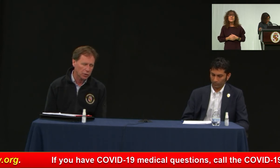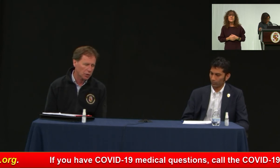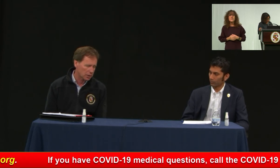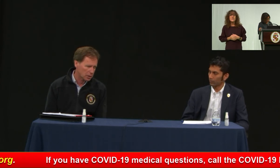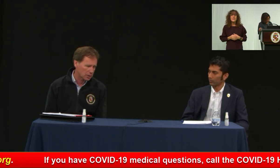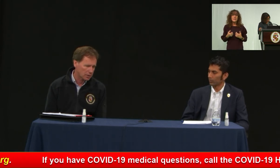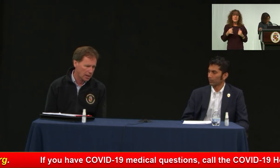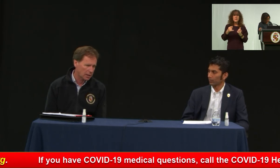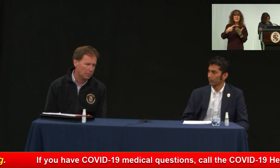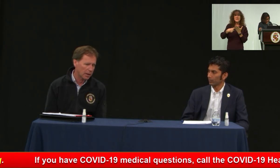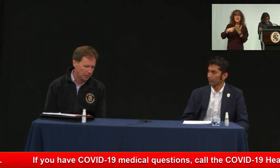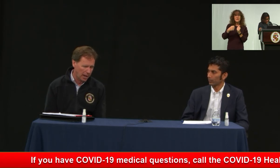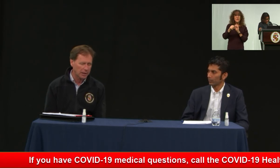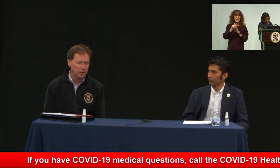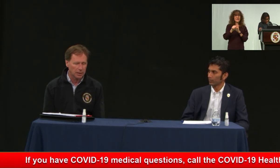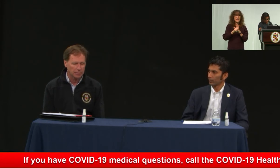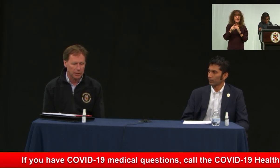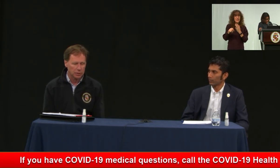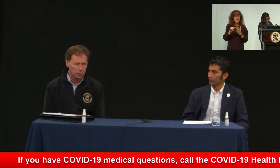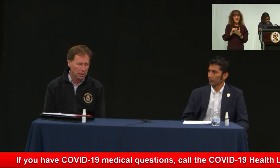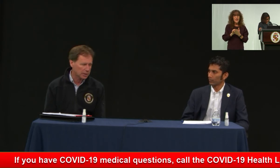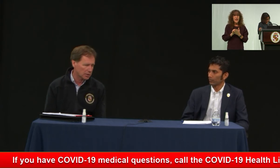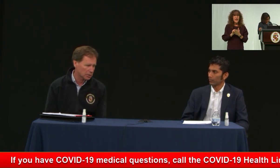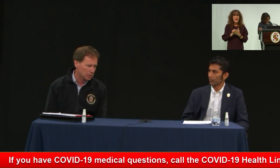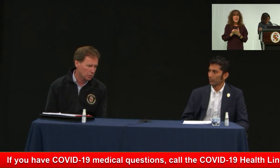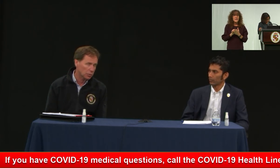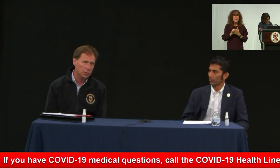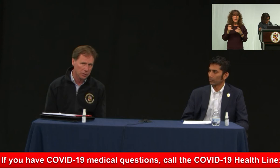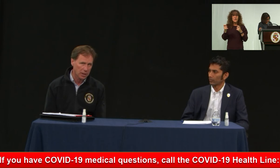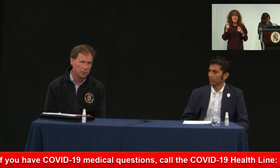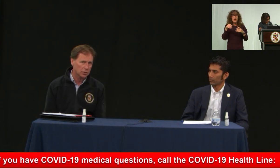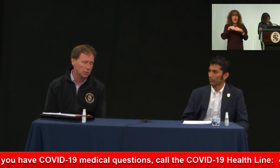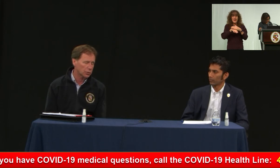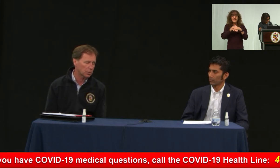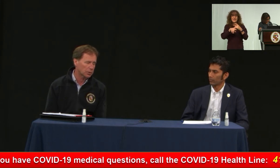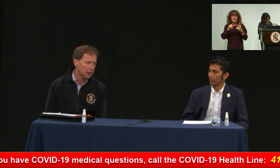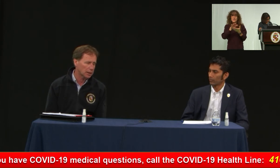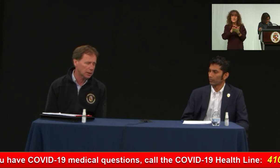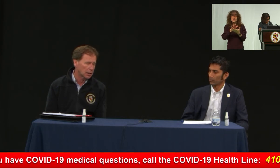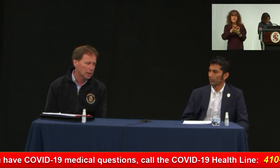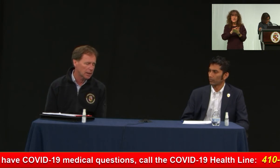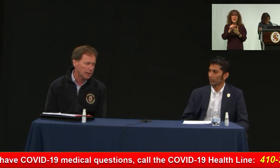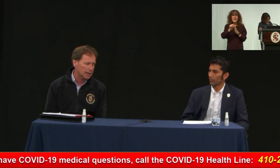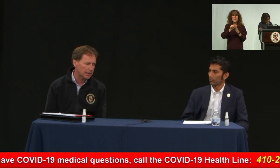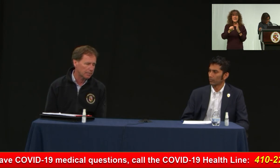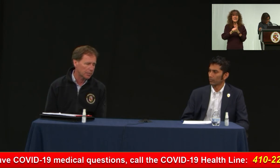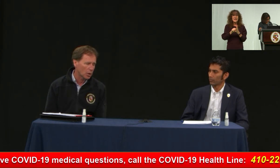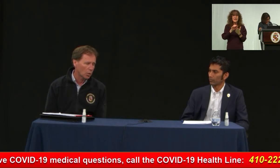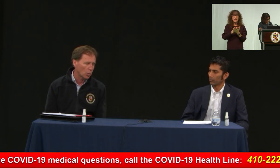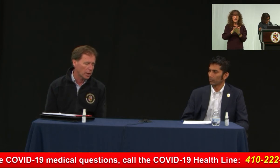So we're still talking to the state about that. They control access to the schools through the state school superintendent.